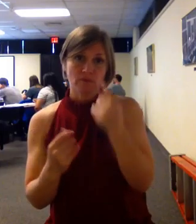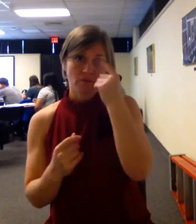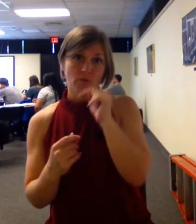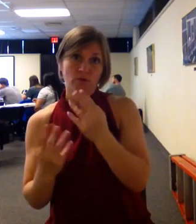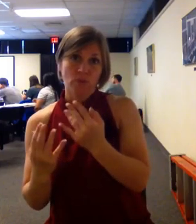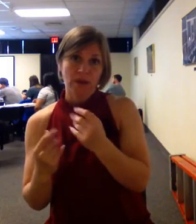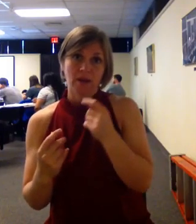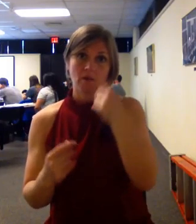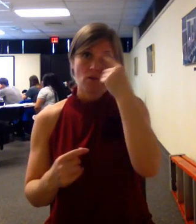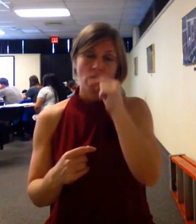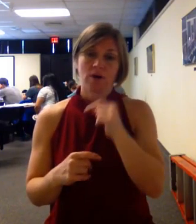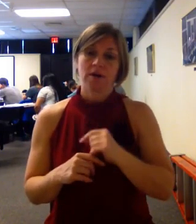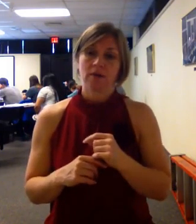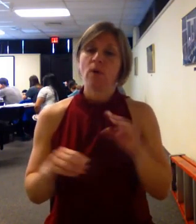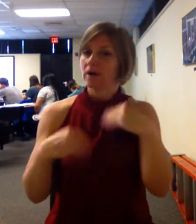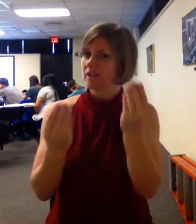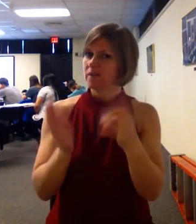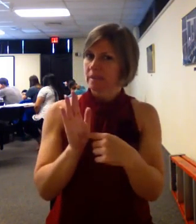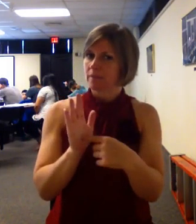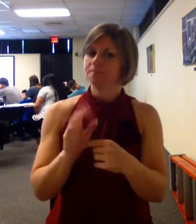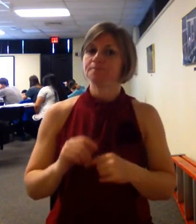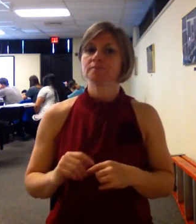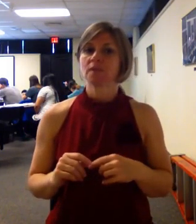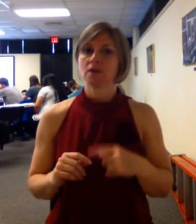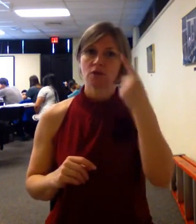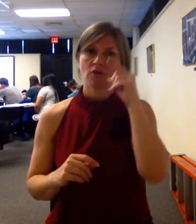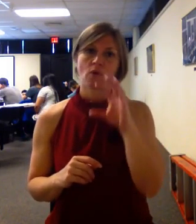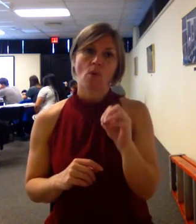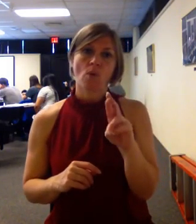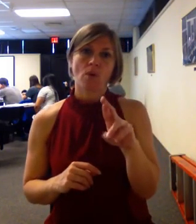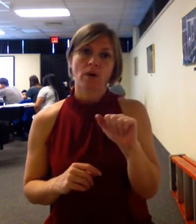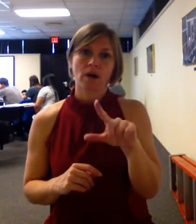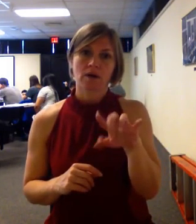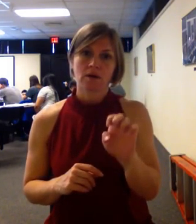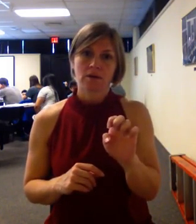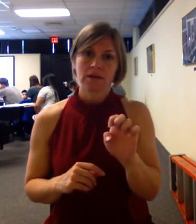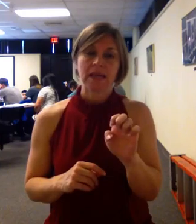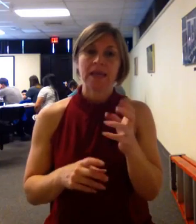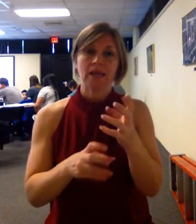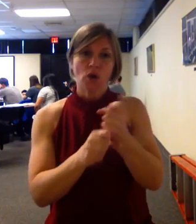for example, let's just kind of talk through it. So for Oracle, it earned a negative 1.34%.